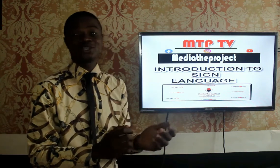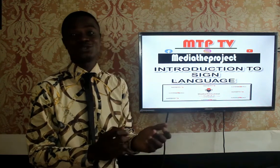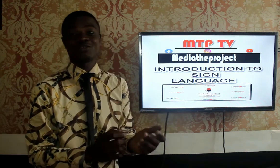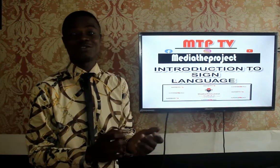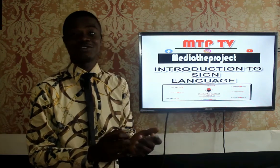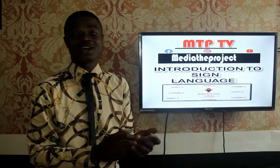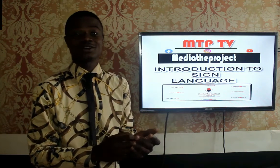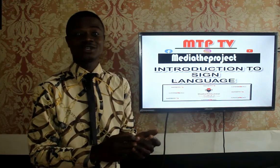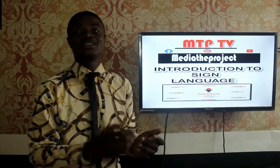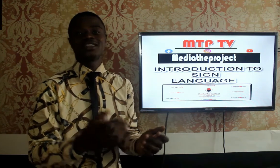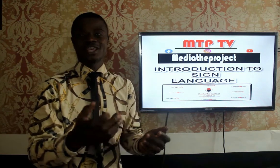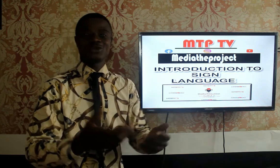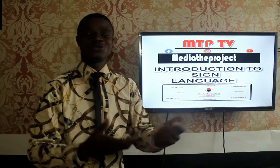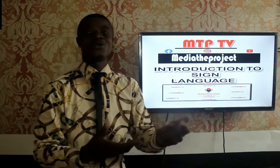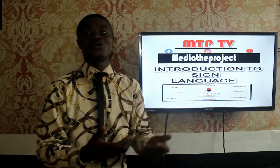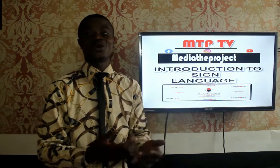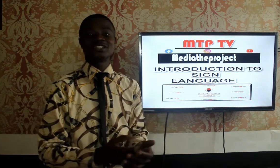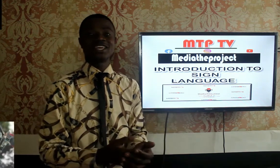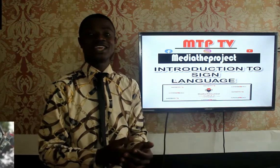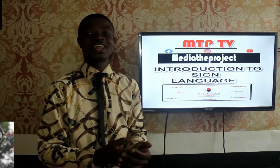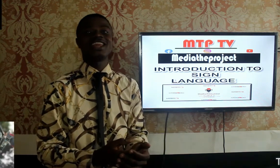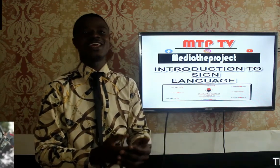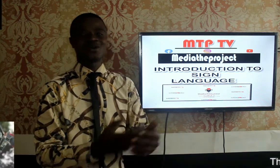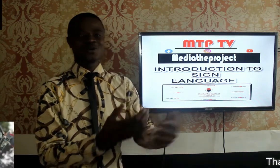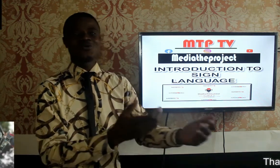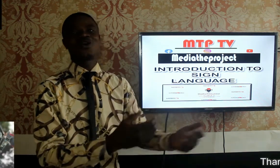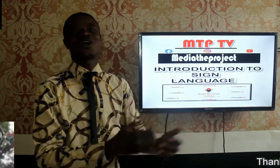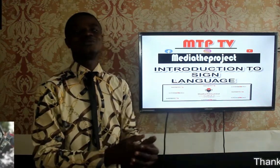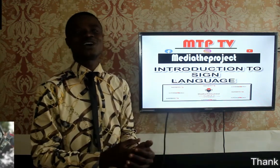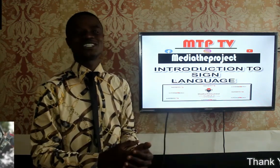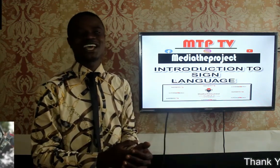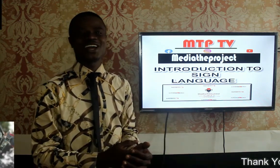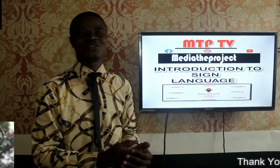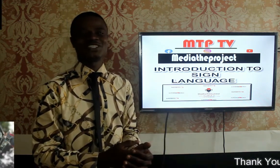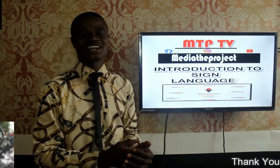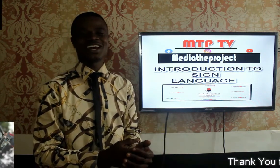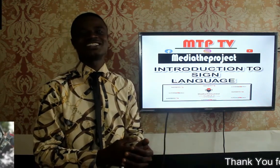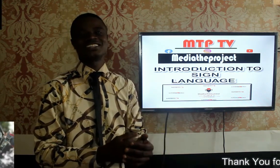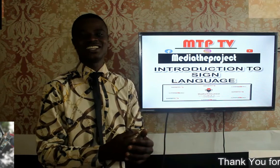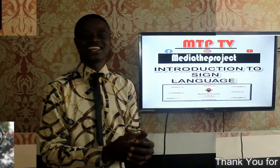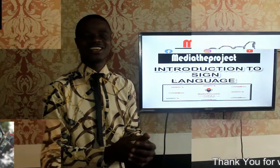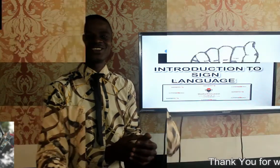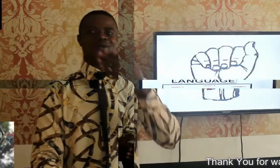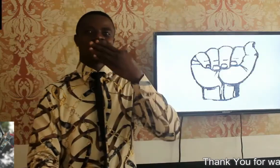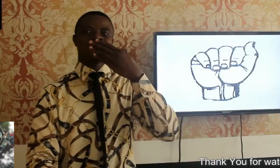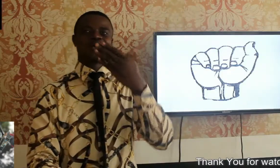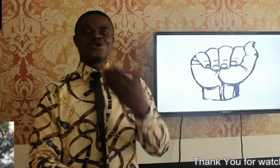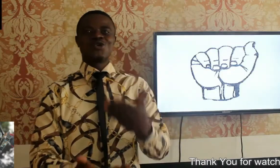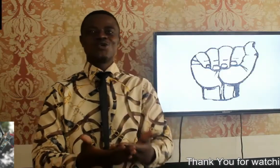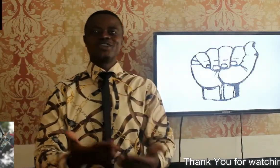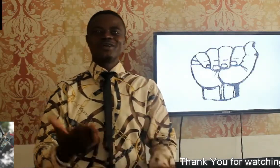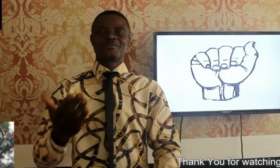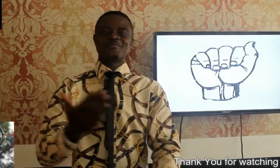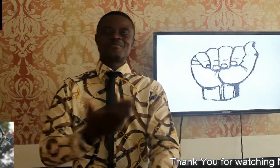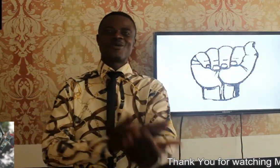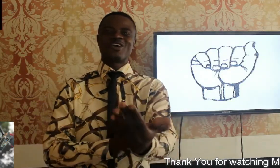information you have given out. Thank you once again and then welcome to our sign language class. Thank you. Good